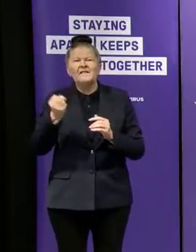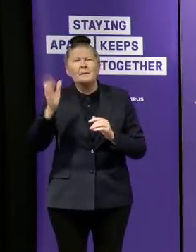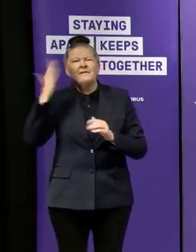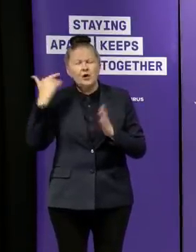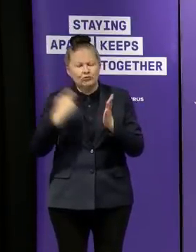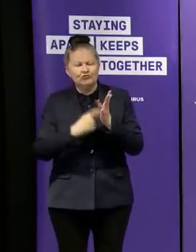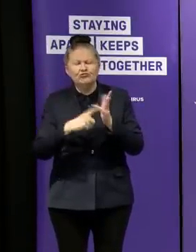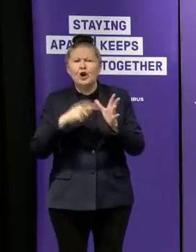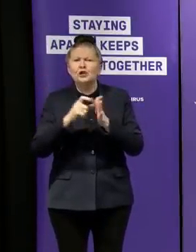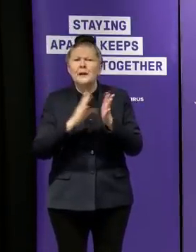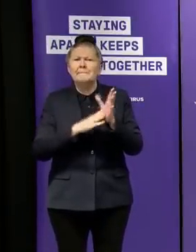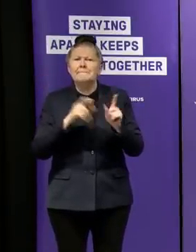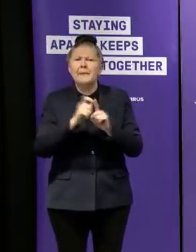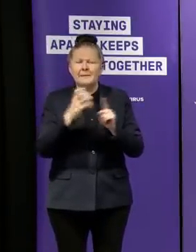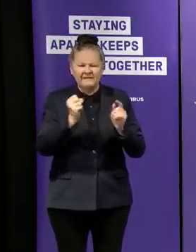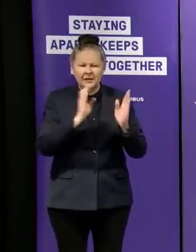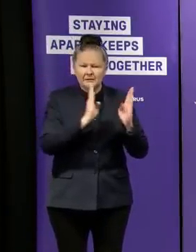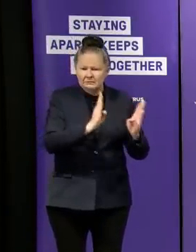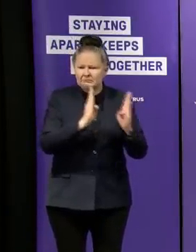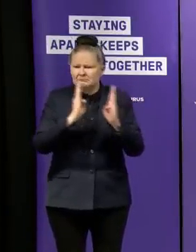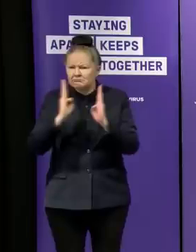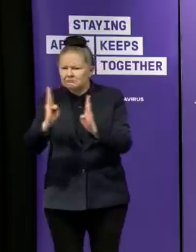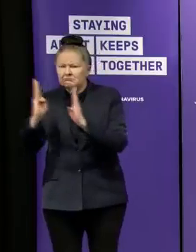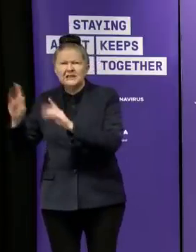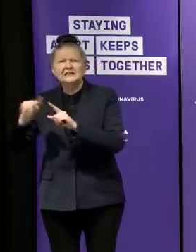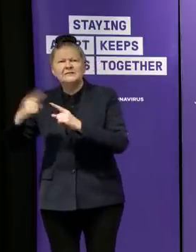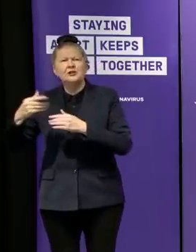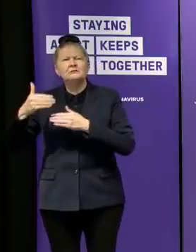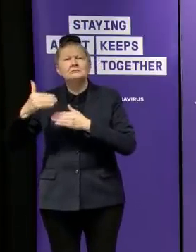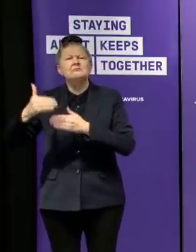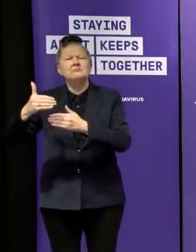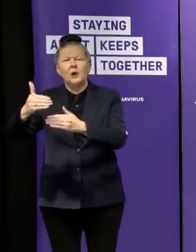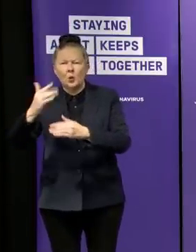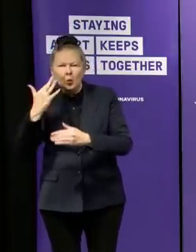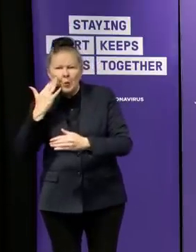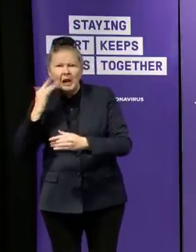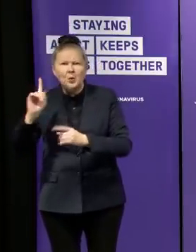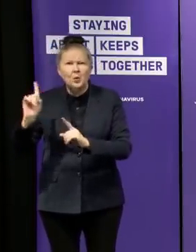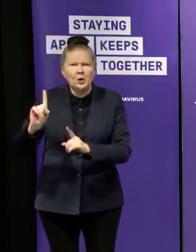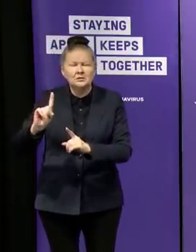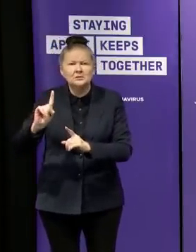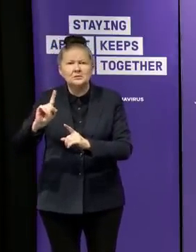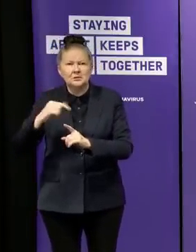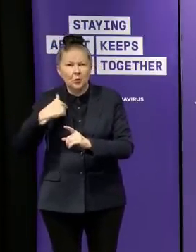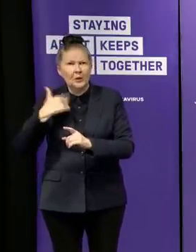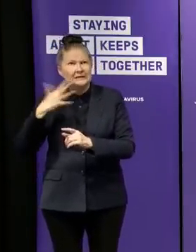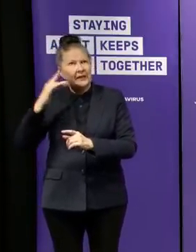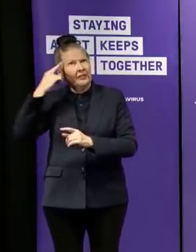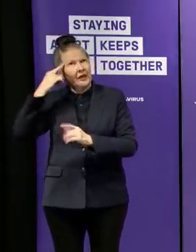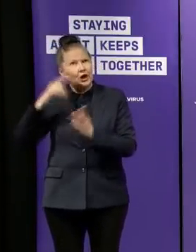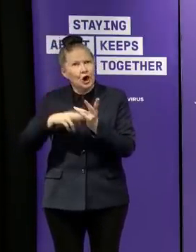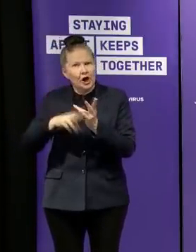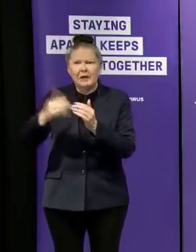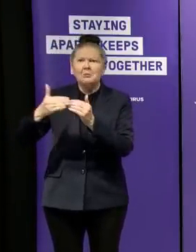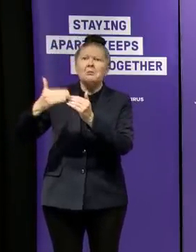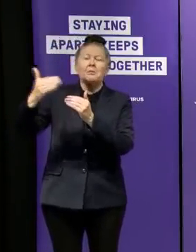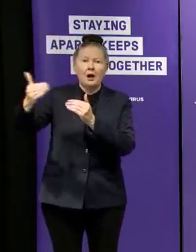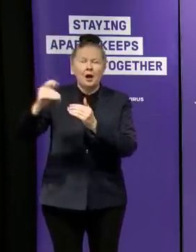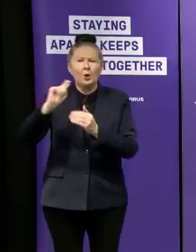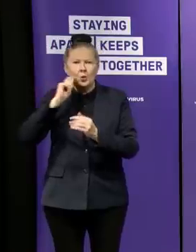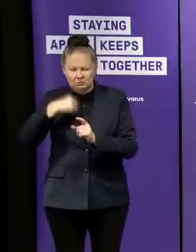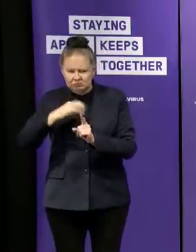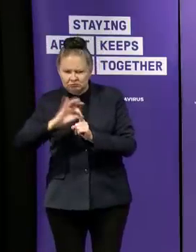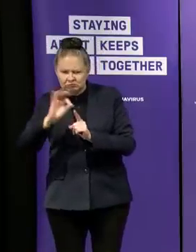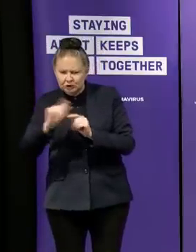for those other steps and other developments that were foreshadowed for November and indeed beyond. That will be updated depending